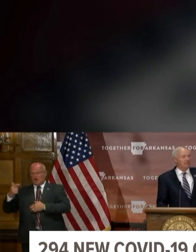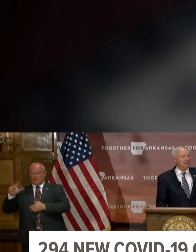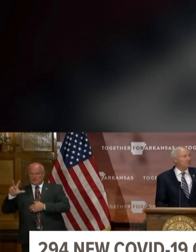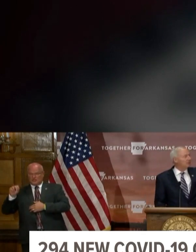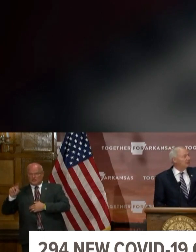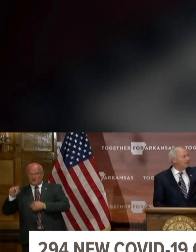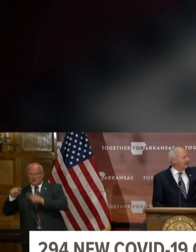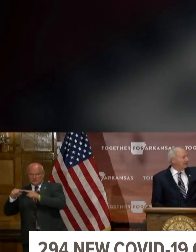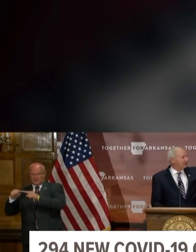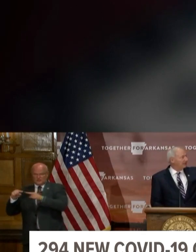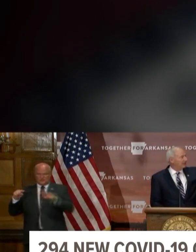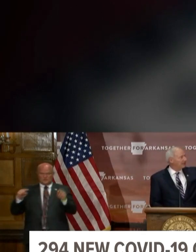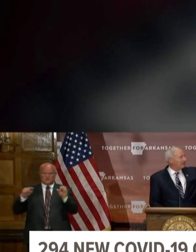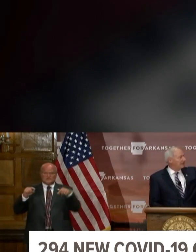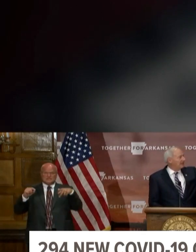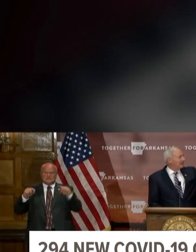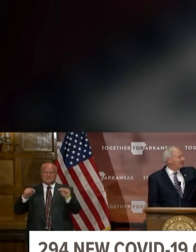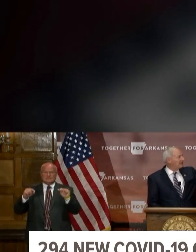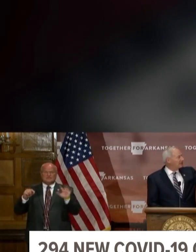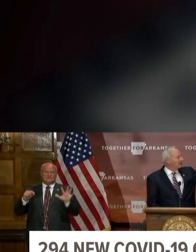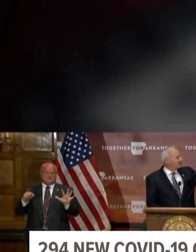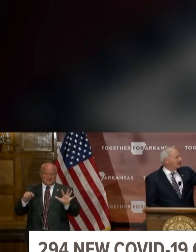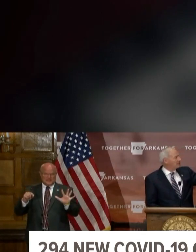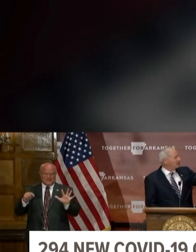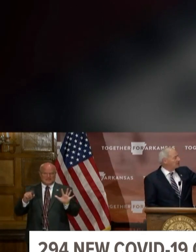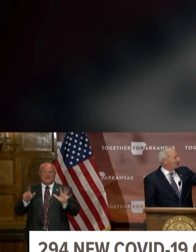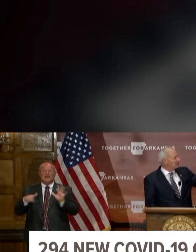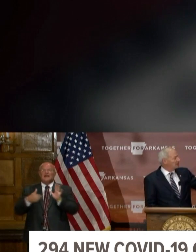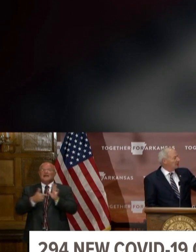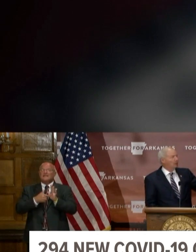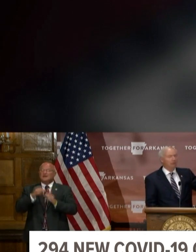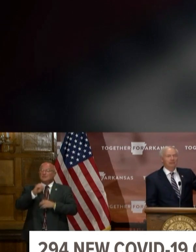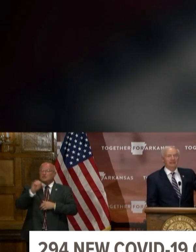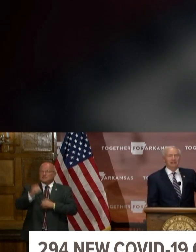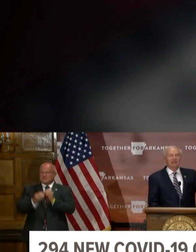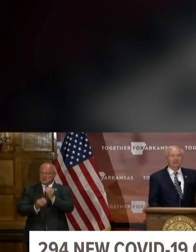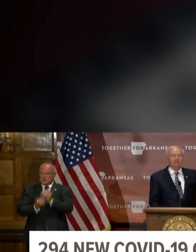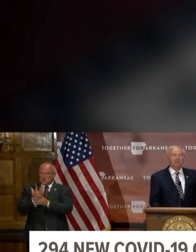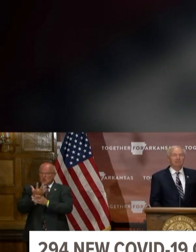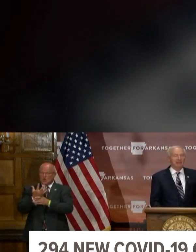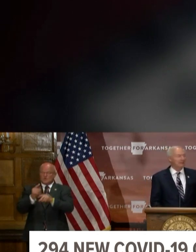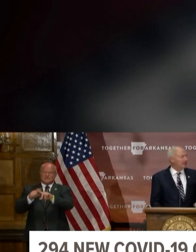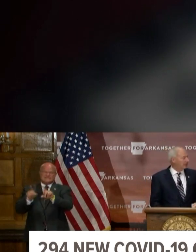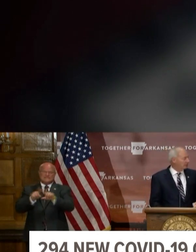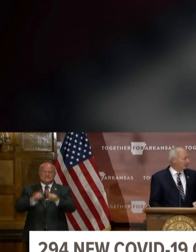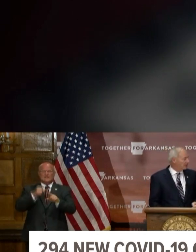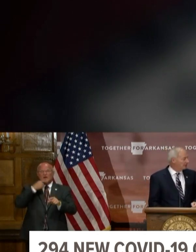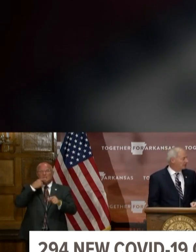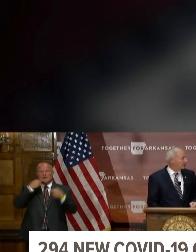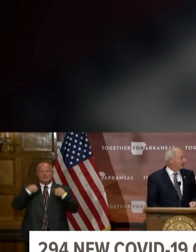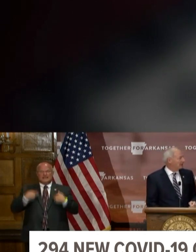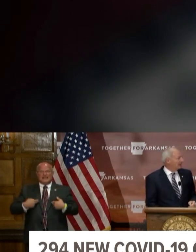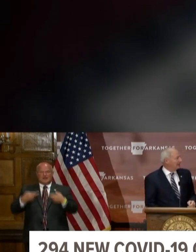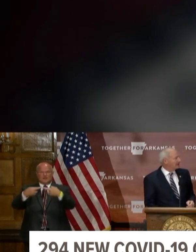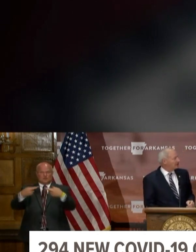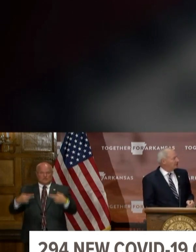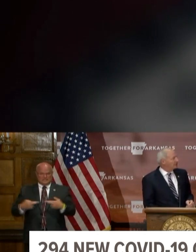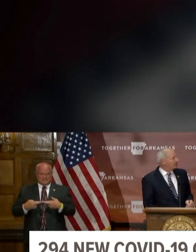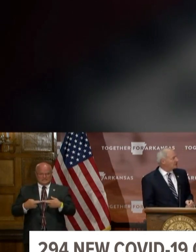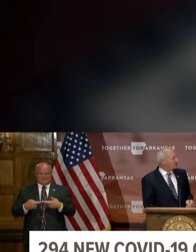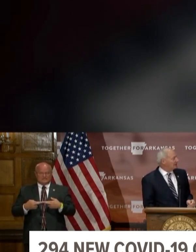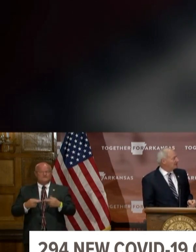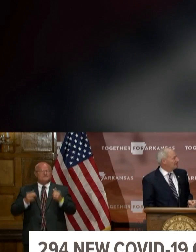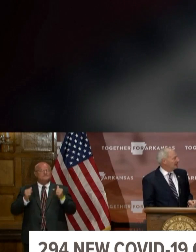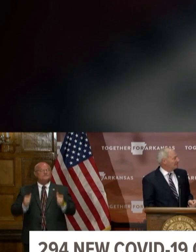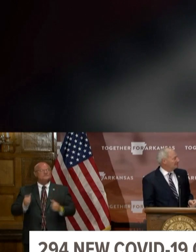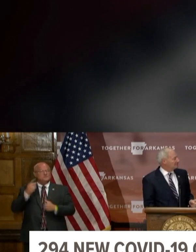through September 5th. And this is the percent growth in our different public health regions. And so you